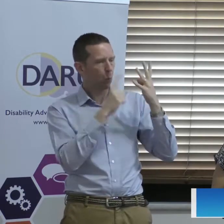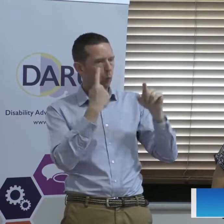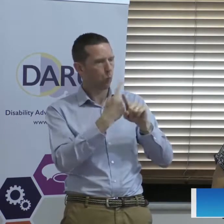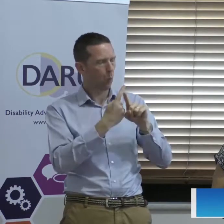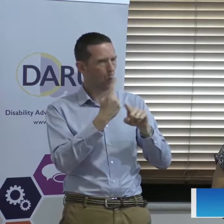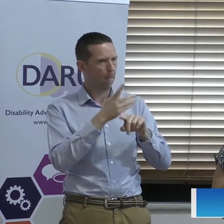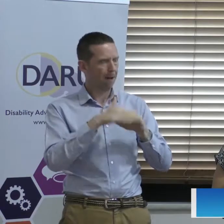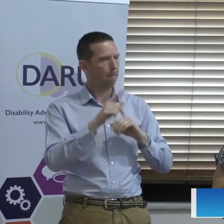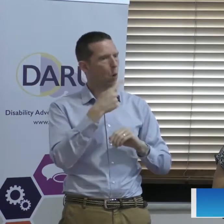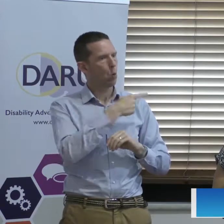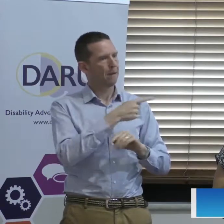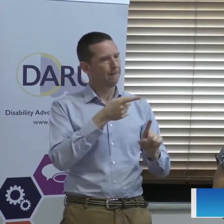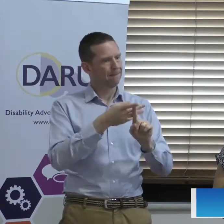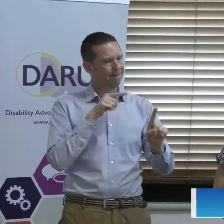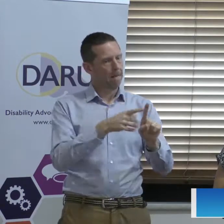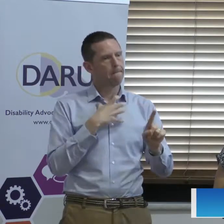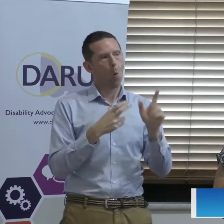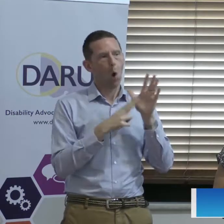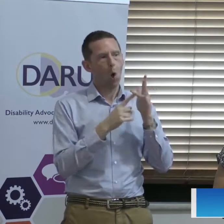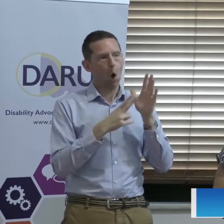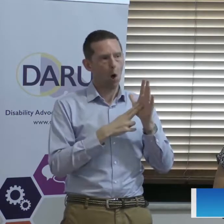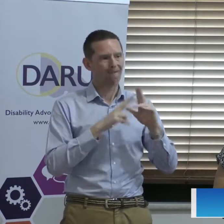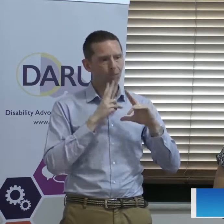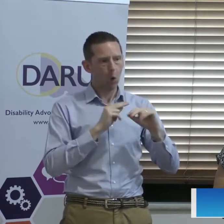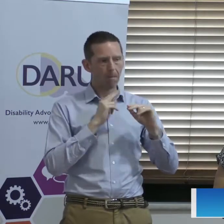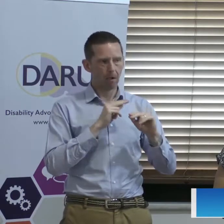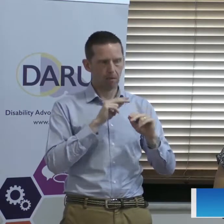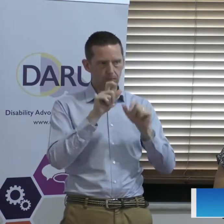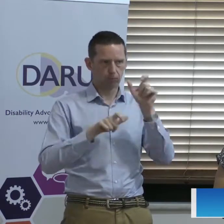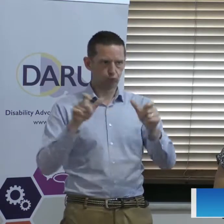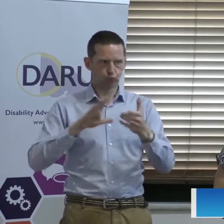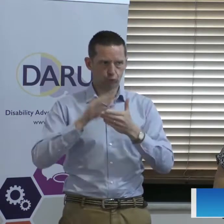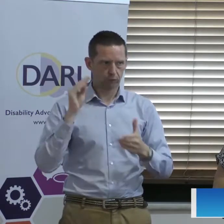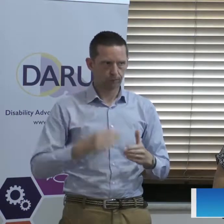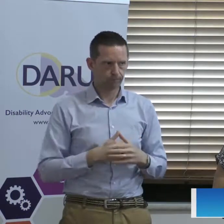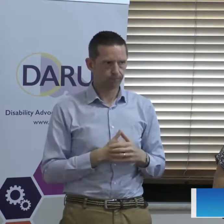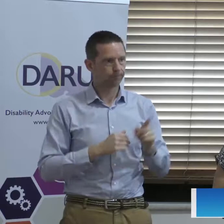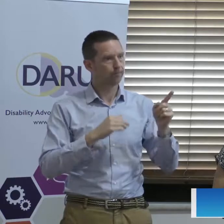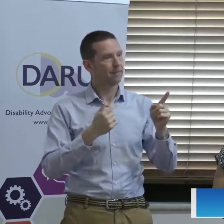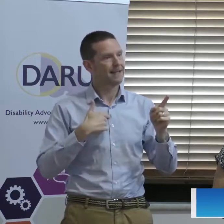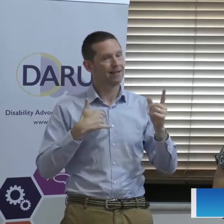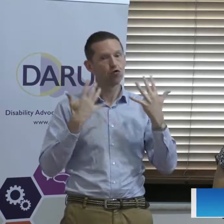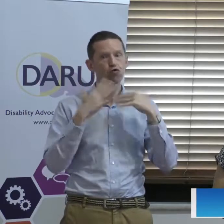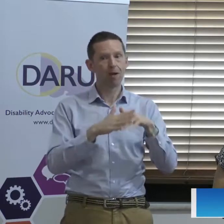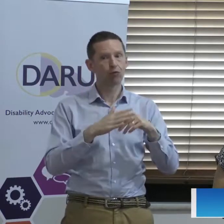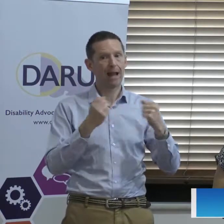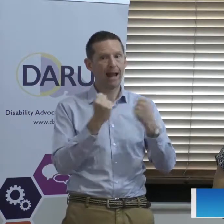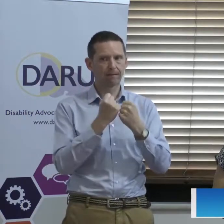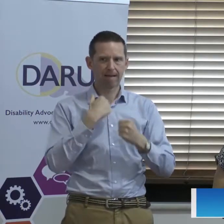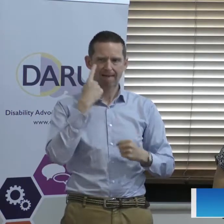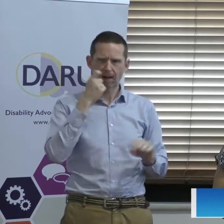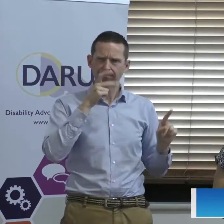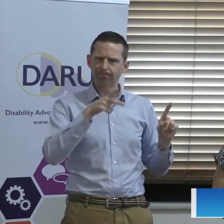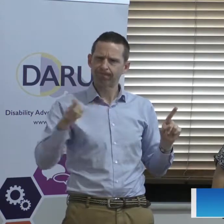targeting more non-verbal students. As an integration aide, what I'm often confronted with